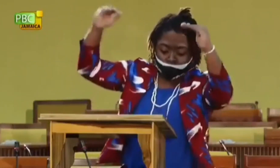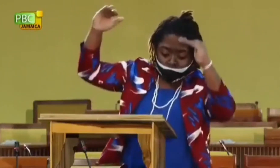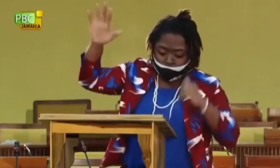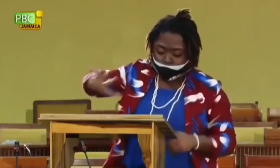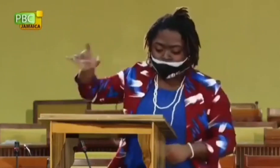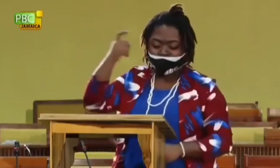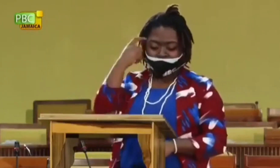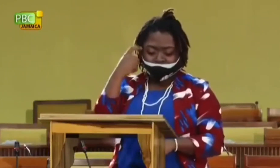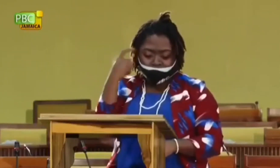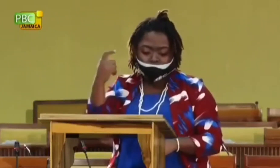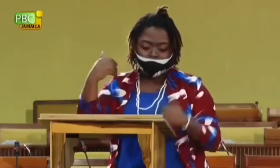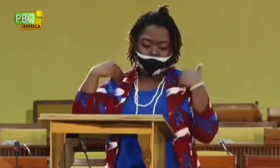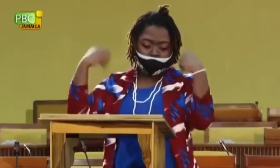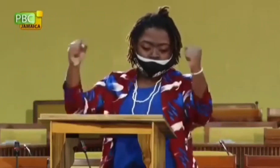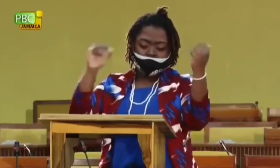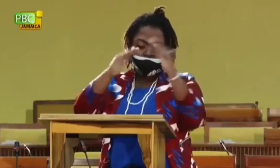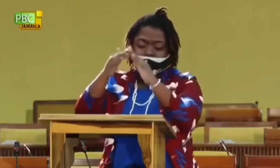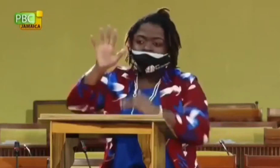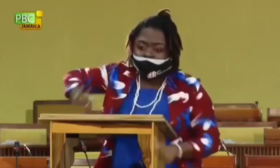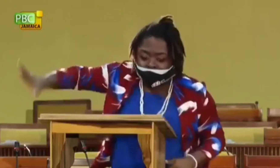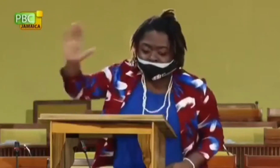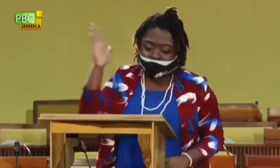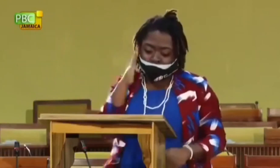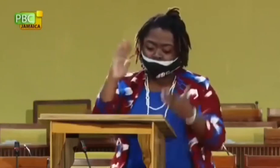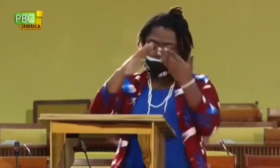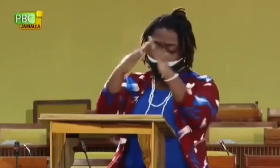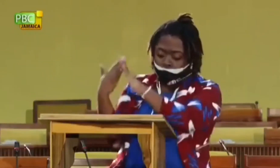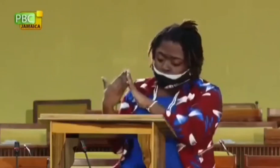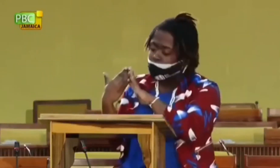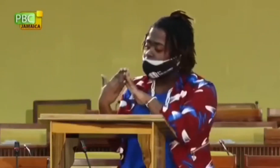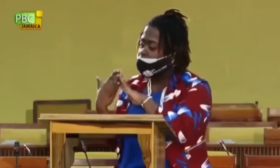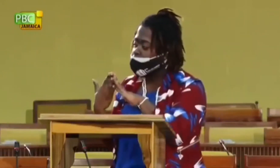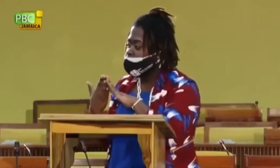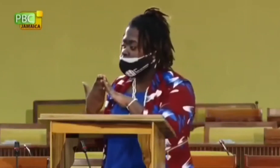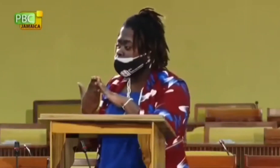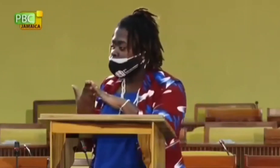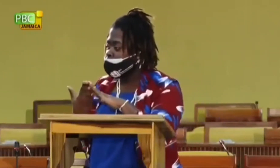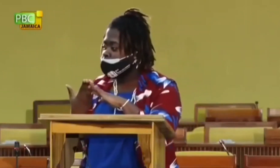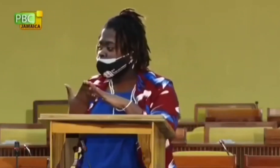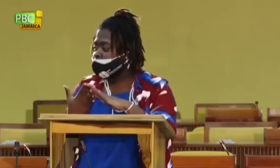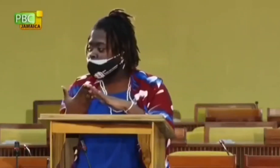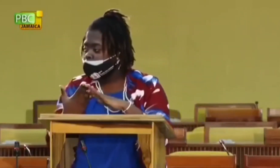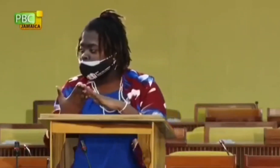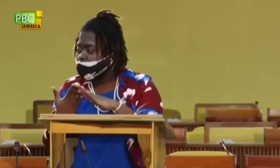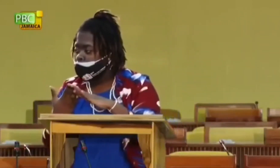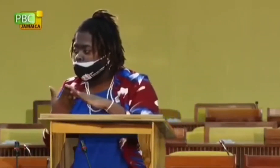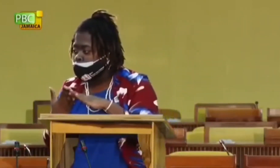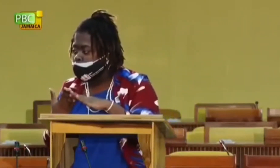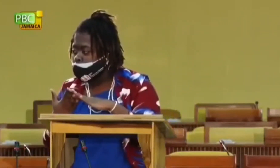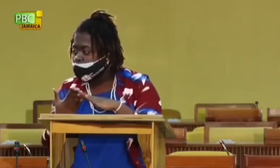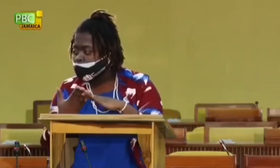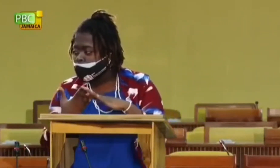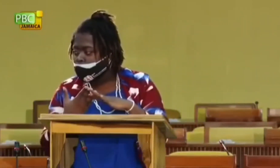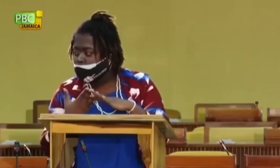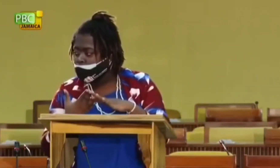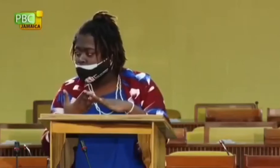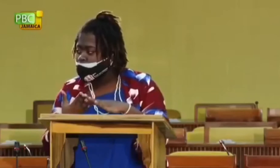frustration is no doubt a major cause to the astronomical level of mental health issues in the community.